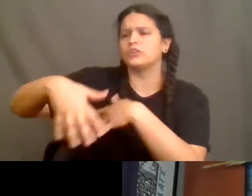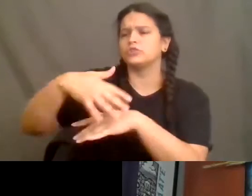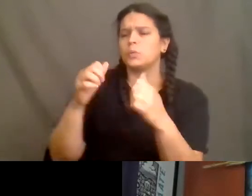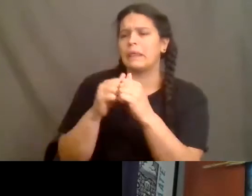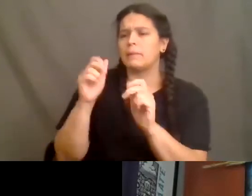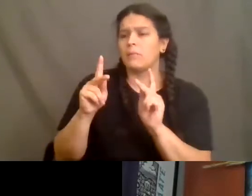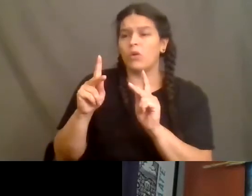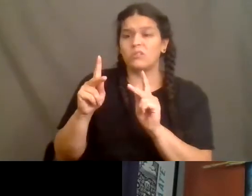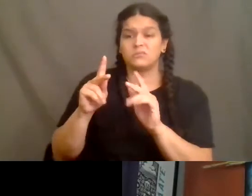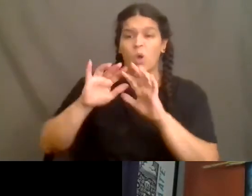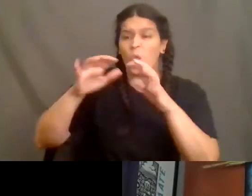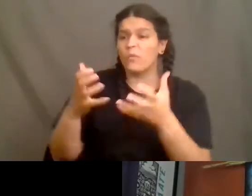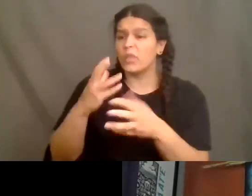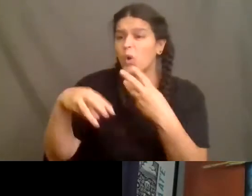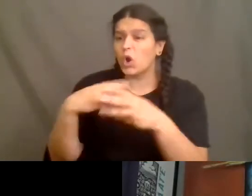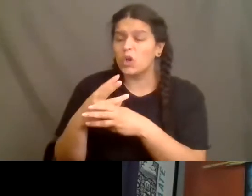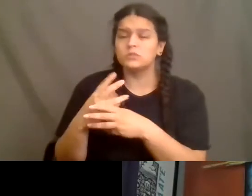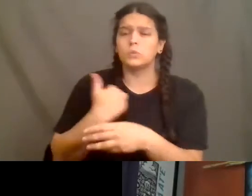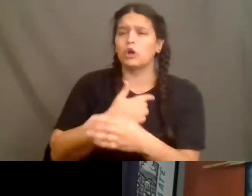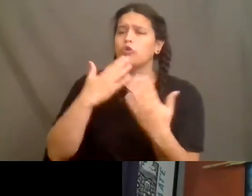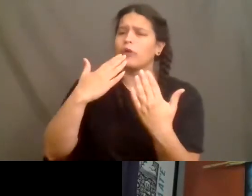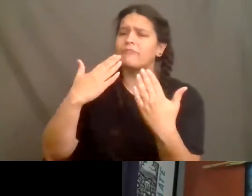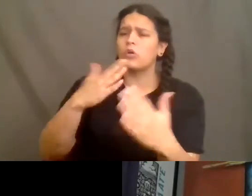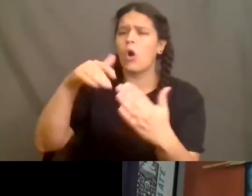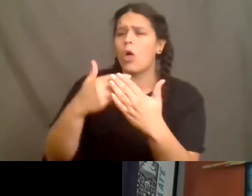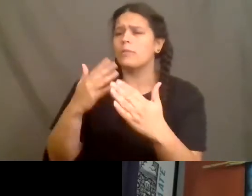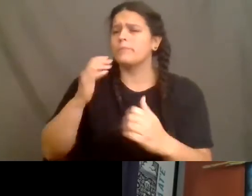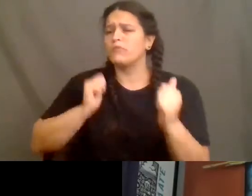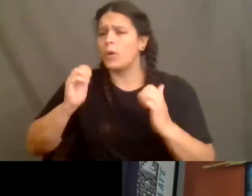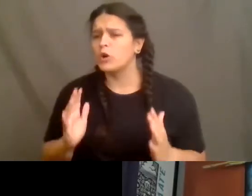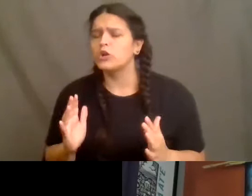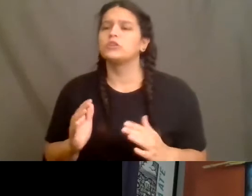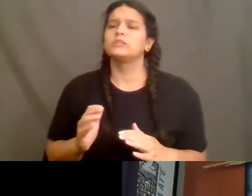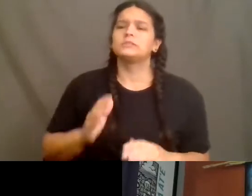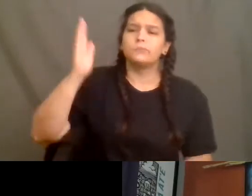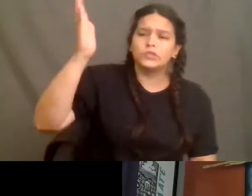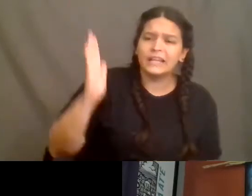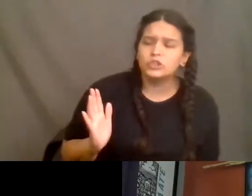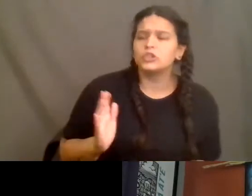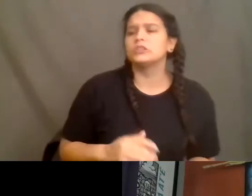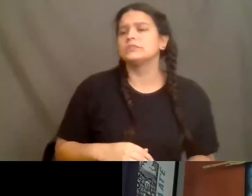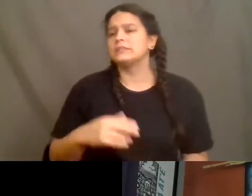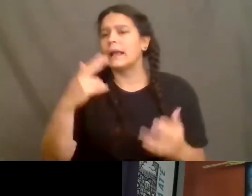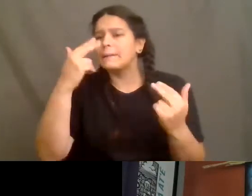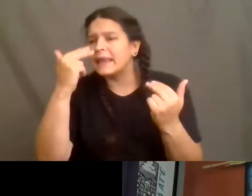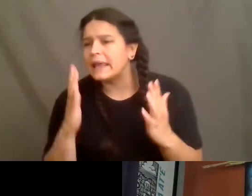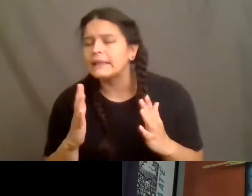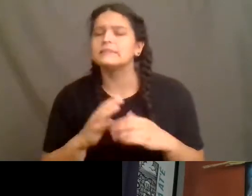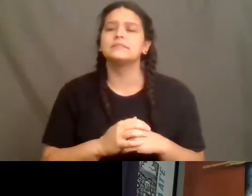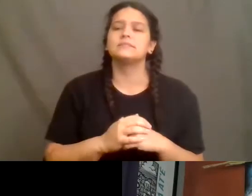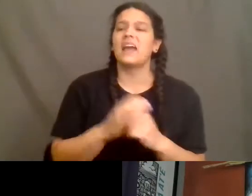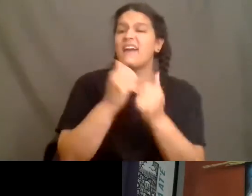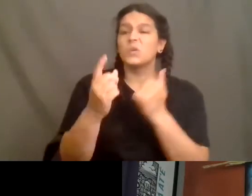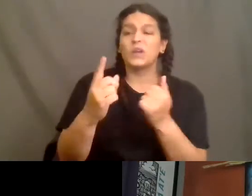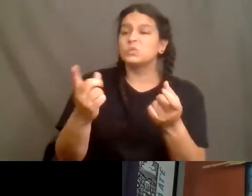for all the performers, presenters, comedians, everybody that has come on. So we want to welcome everybody